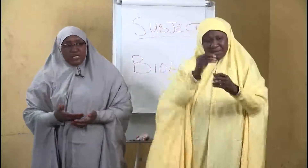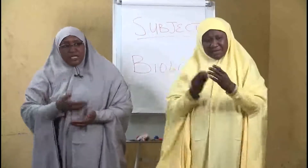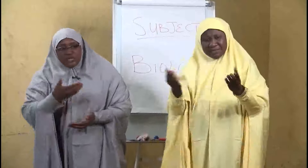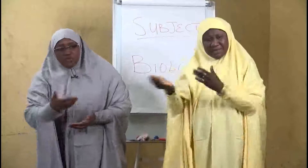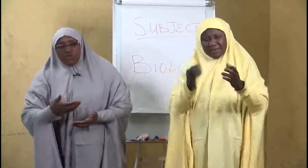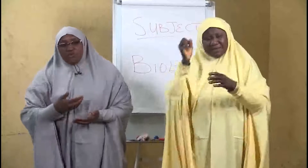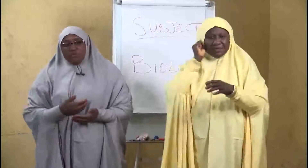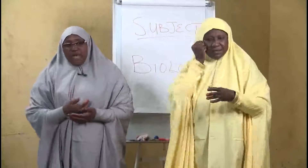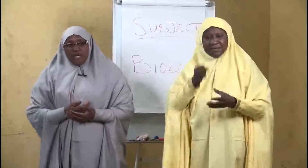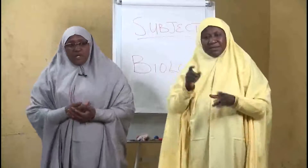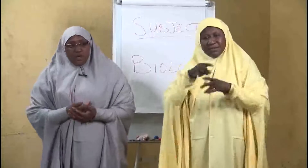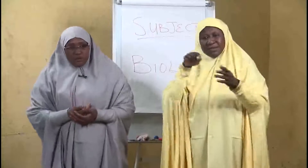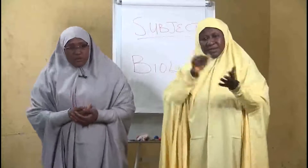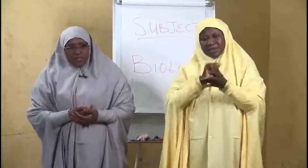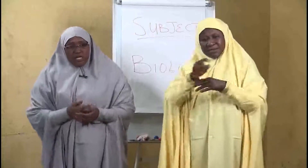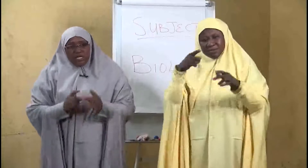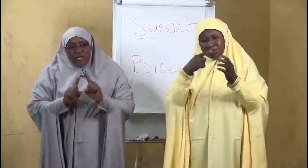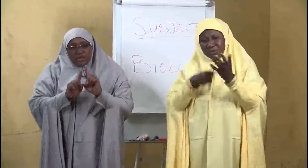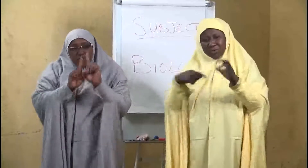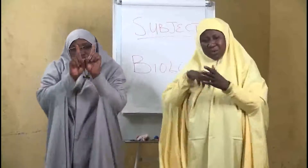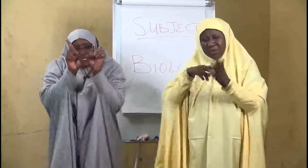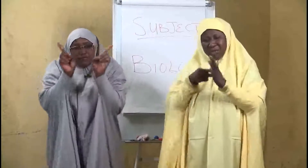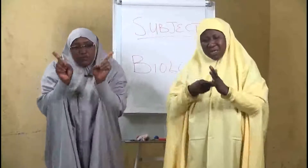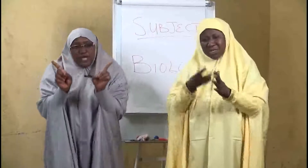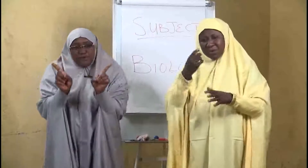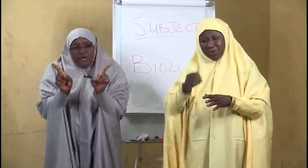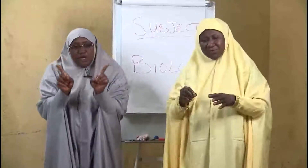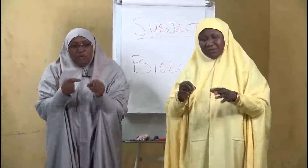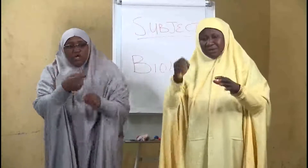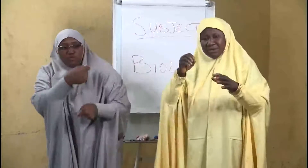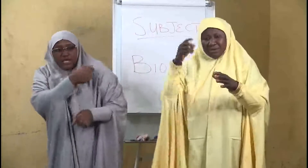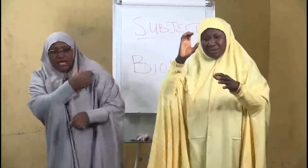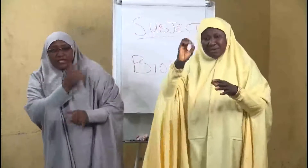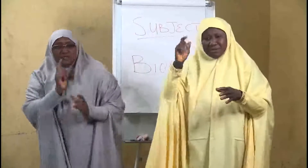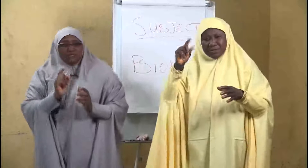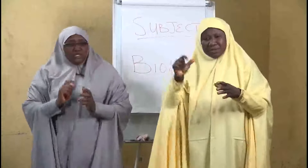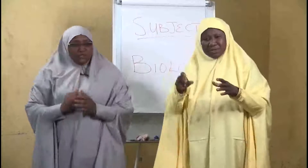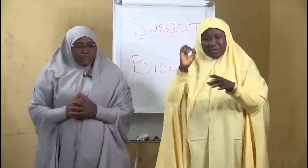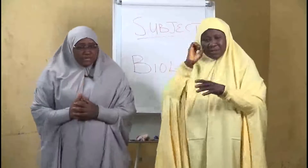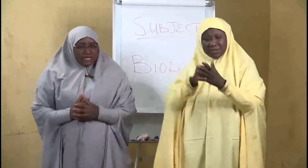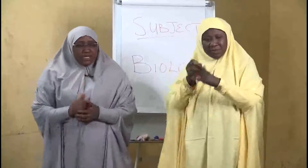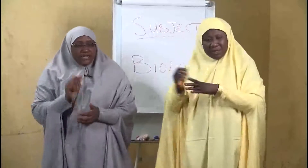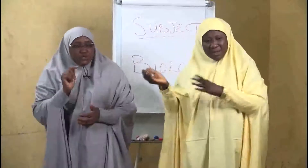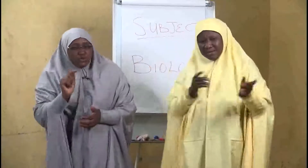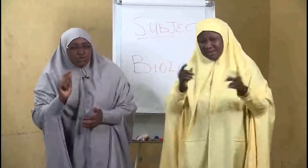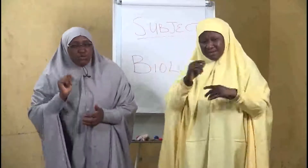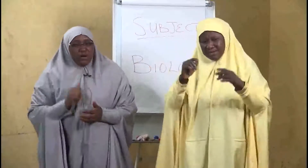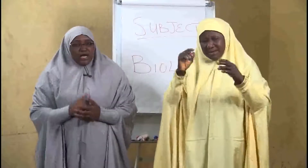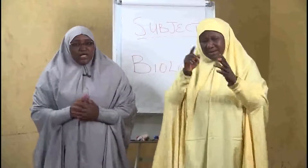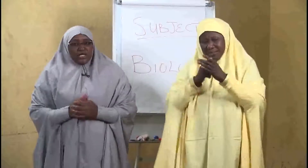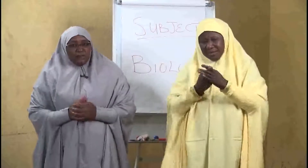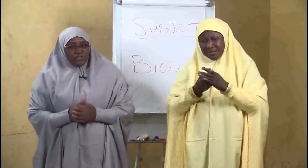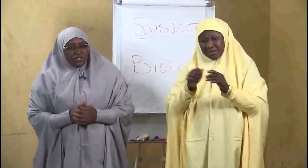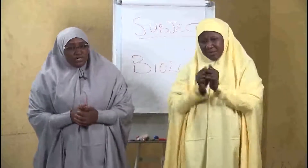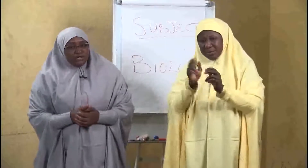seed. That is what you mean by cotyledon. Then the two seed leaves will appear, but it will be carrying the beans. That is what you mean